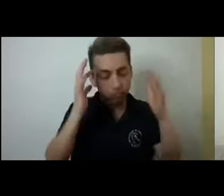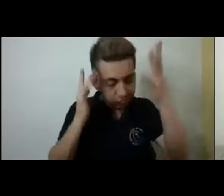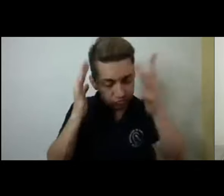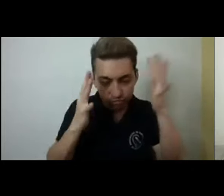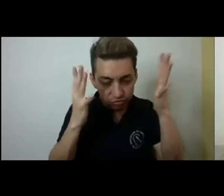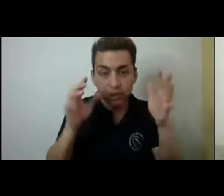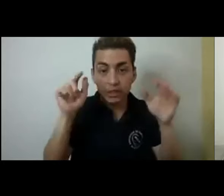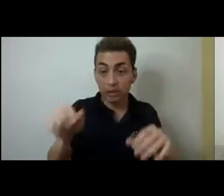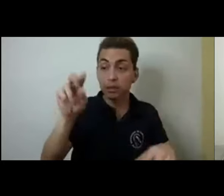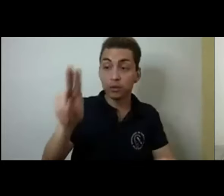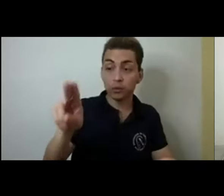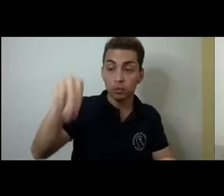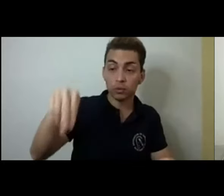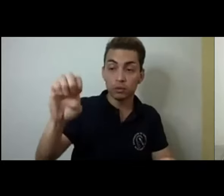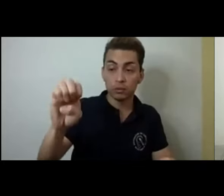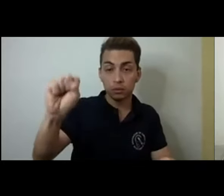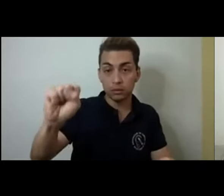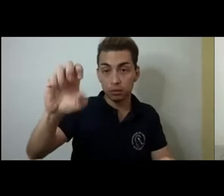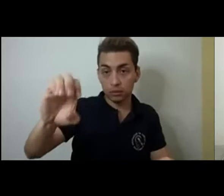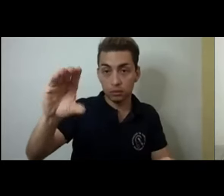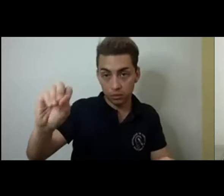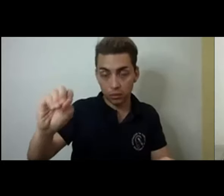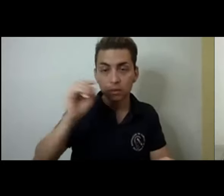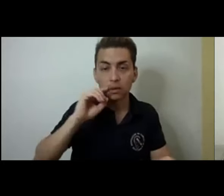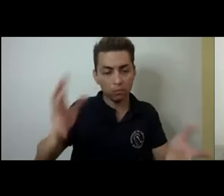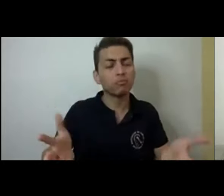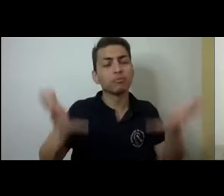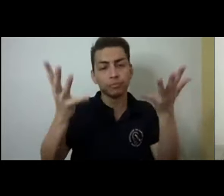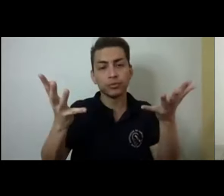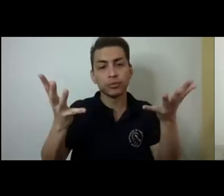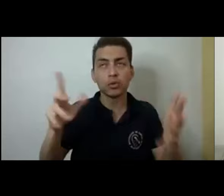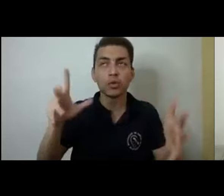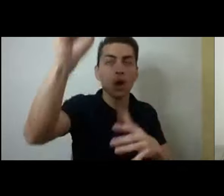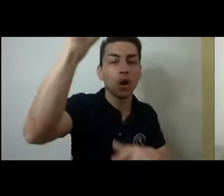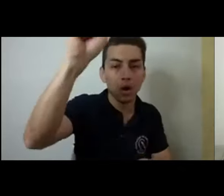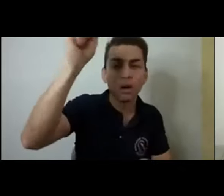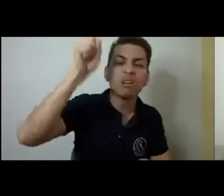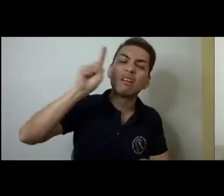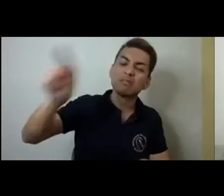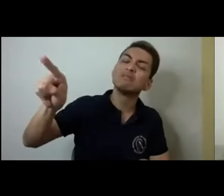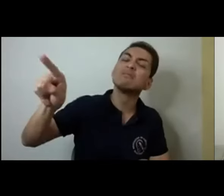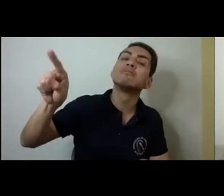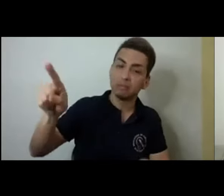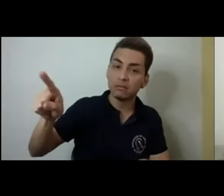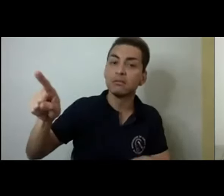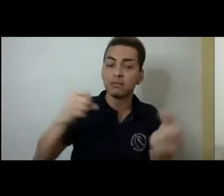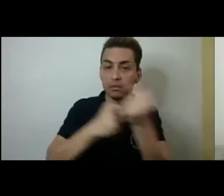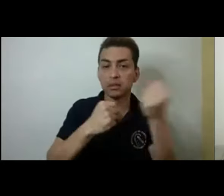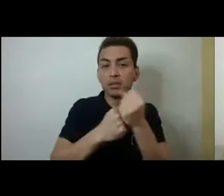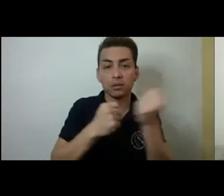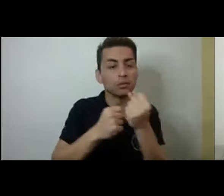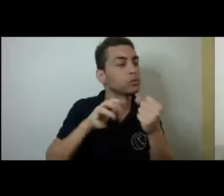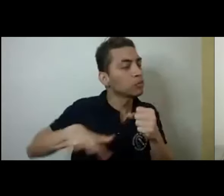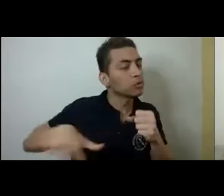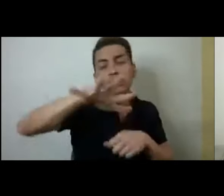UNESCO, the heart of the Sustainable Development Goal 4, ensuring that every